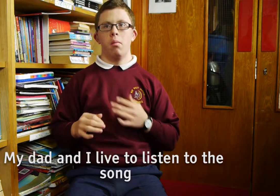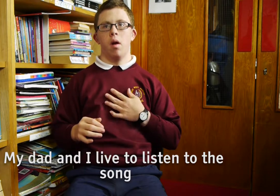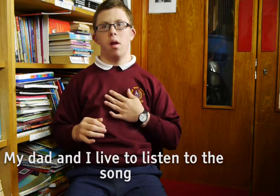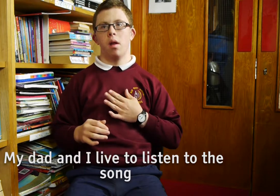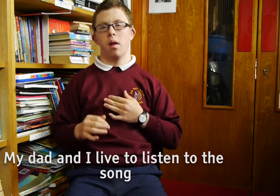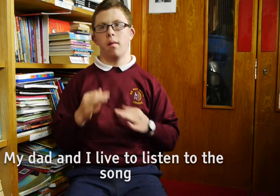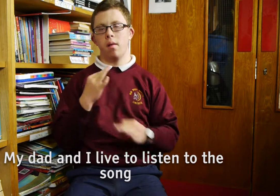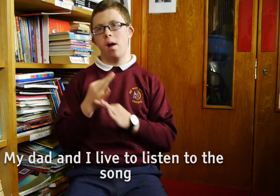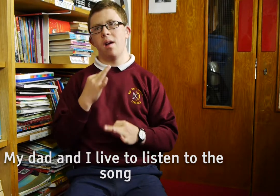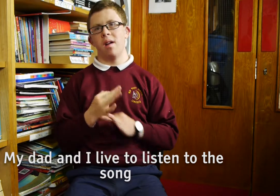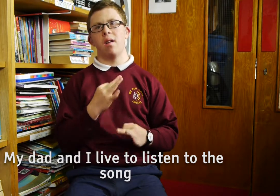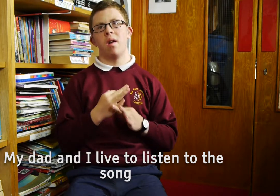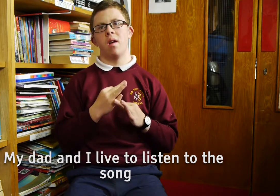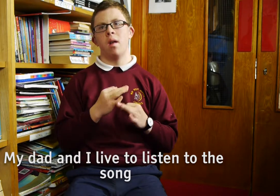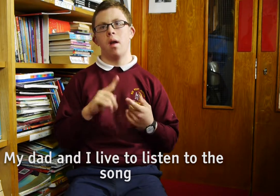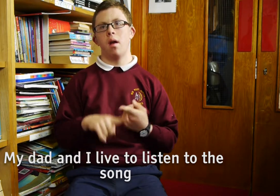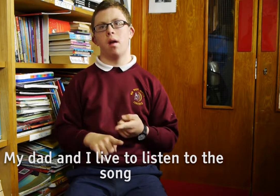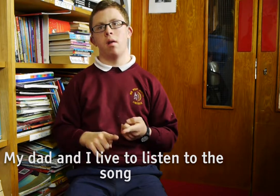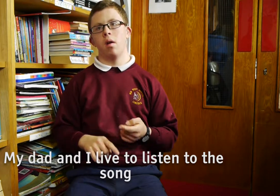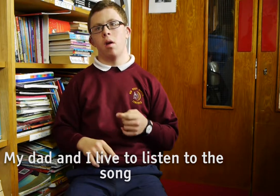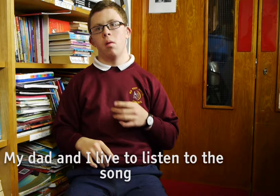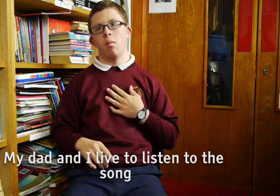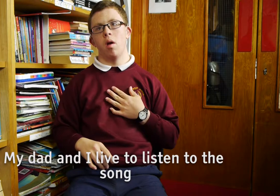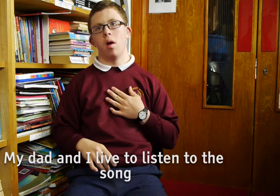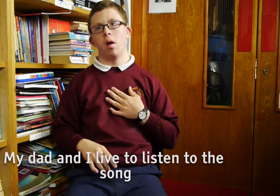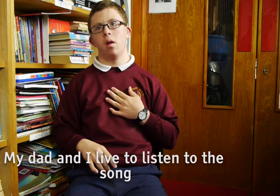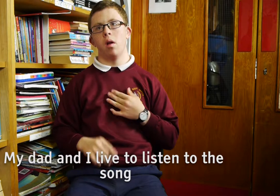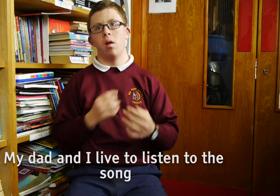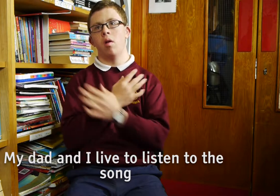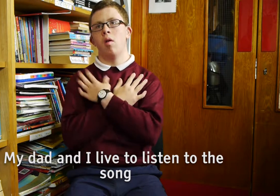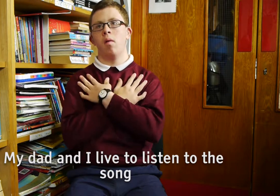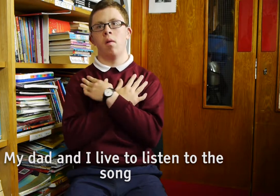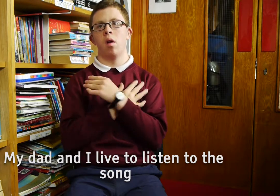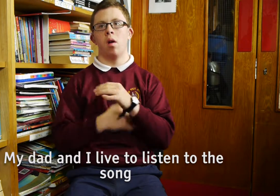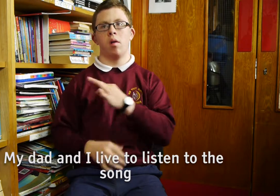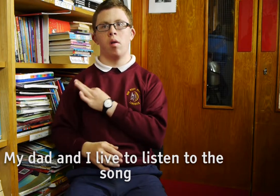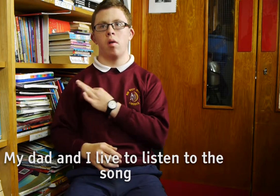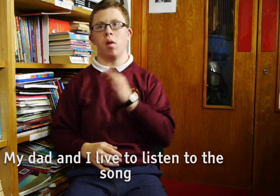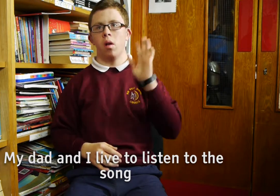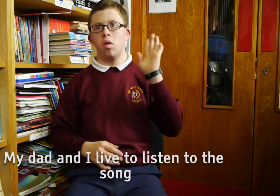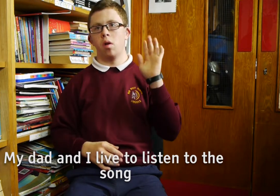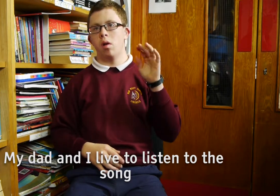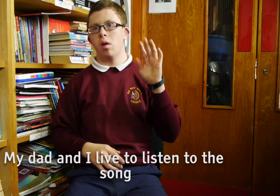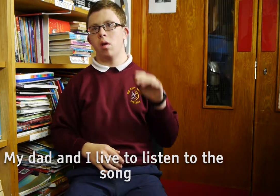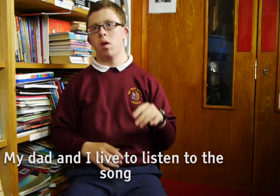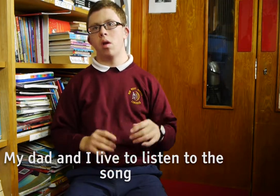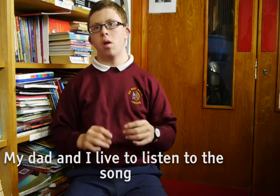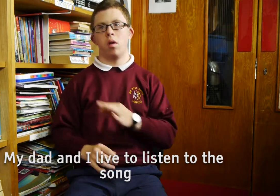by dad, and I love to listen